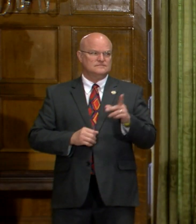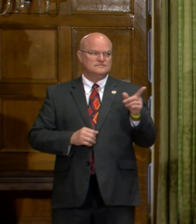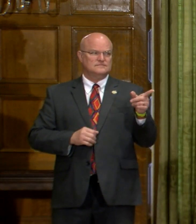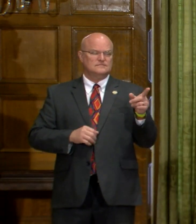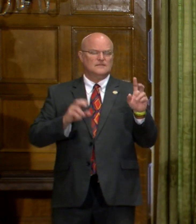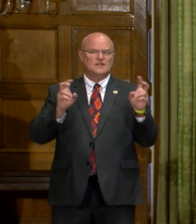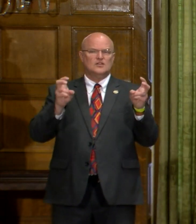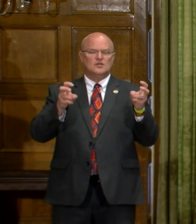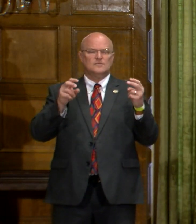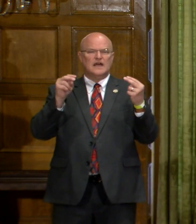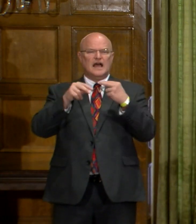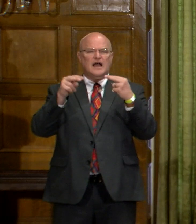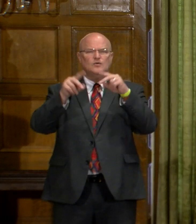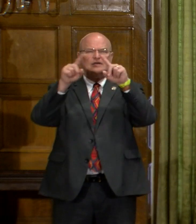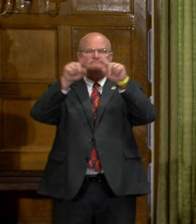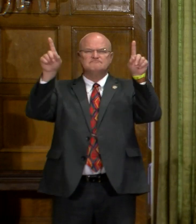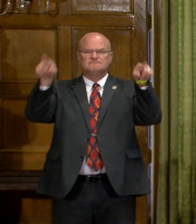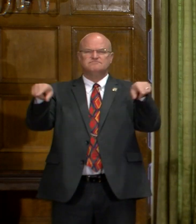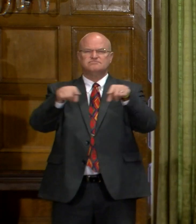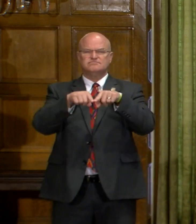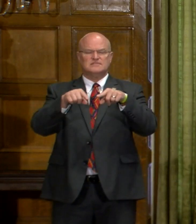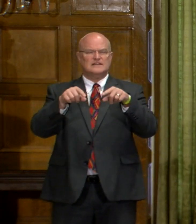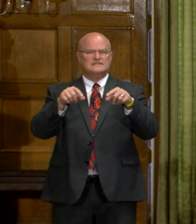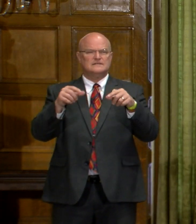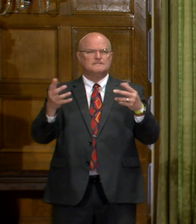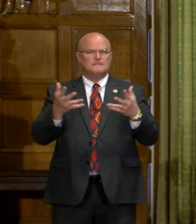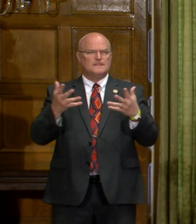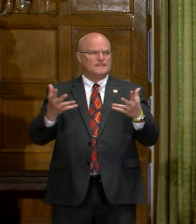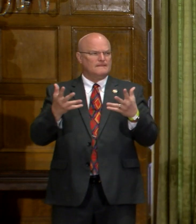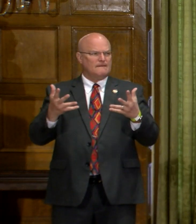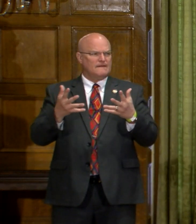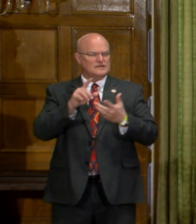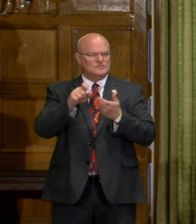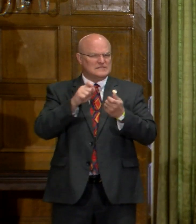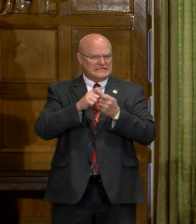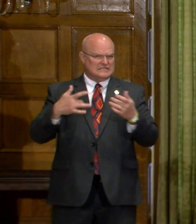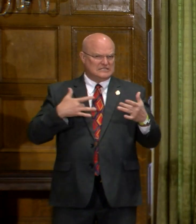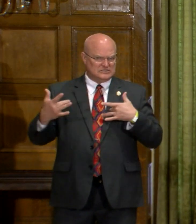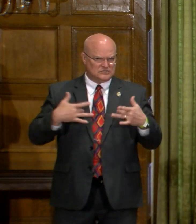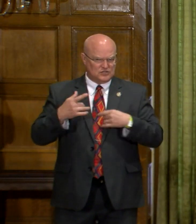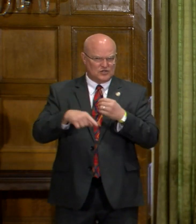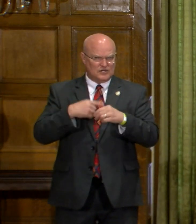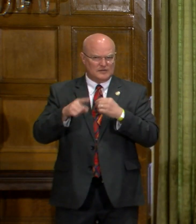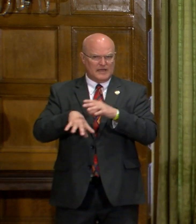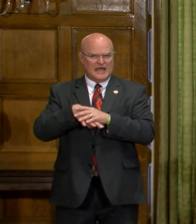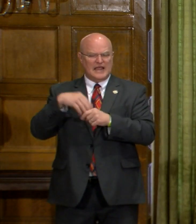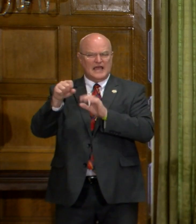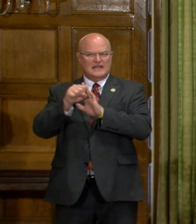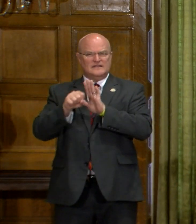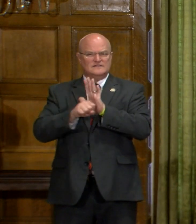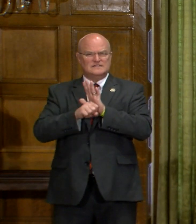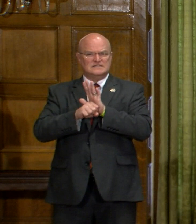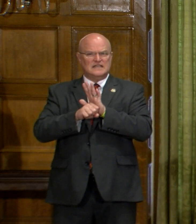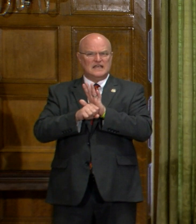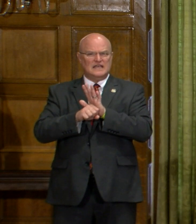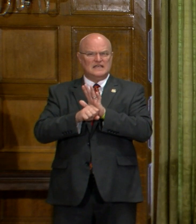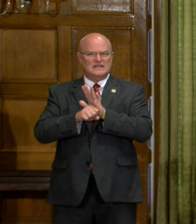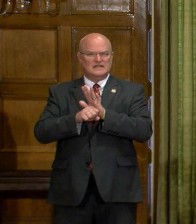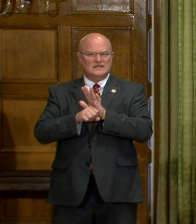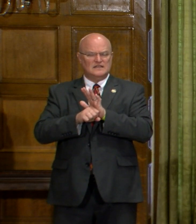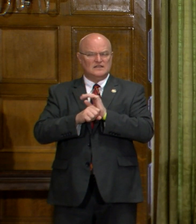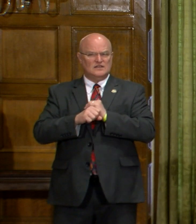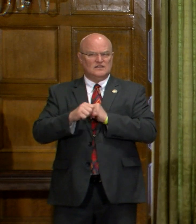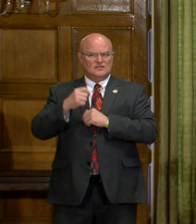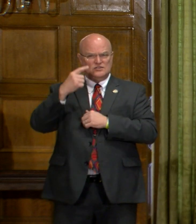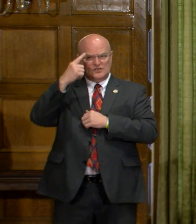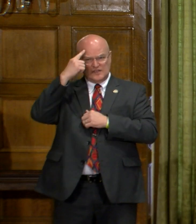In terms of the highway signs, what's your particular concern about out-of-state travelers? Like, do you think